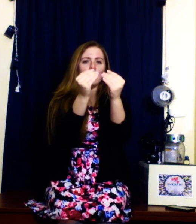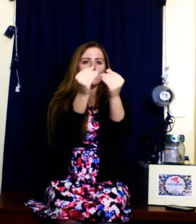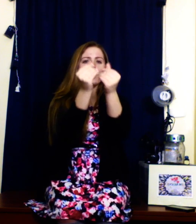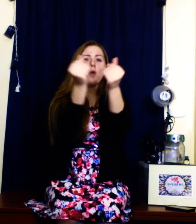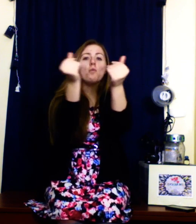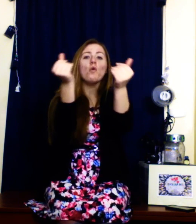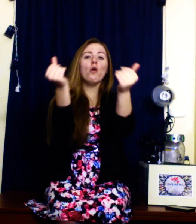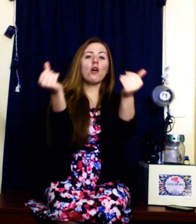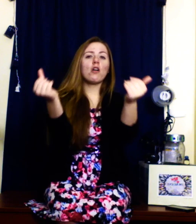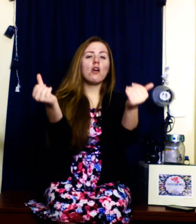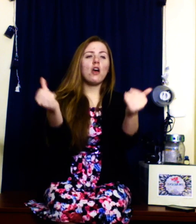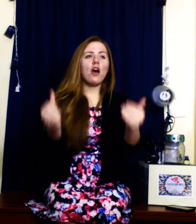no more.